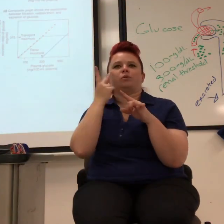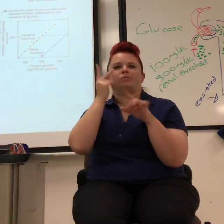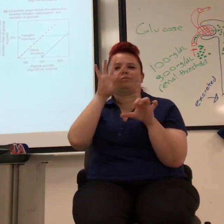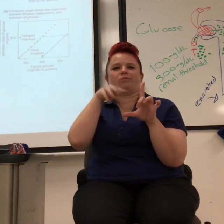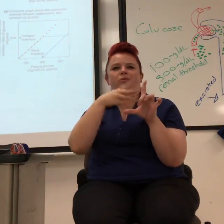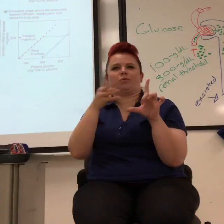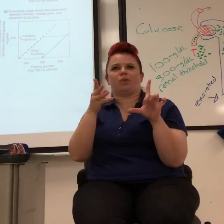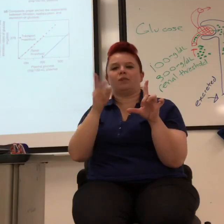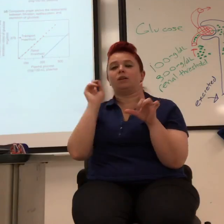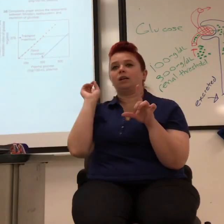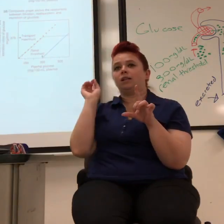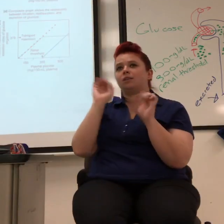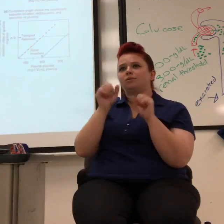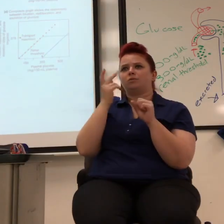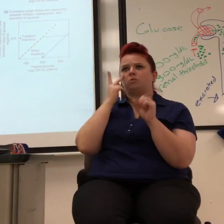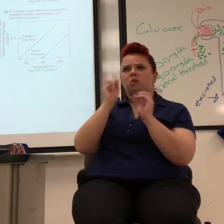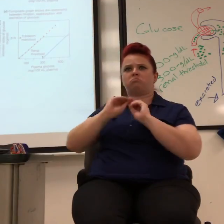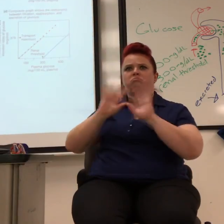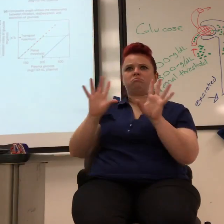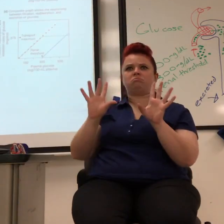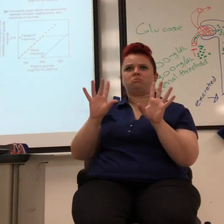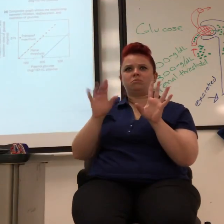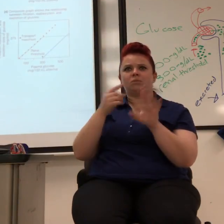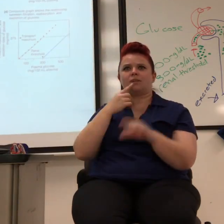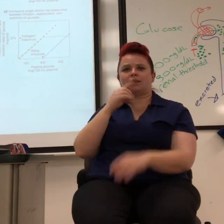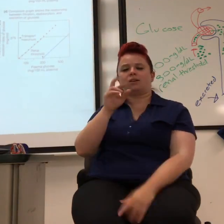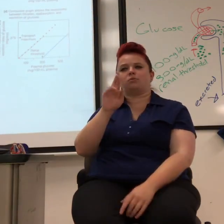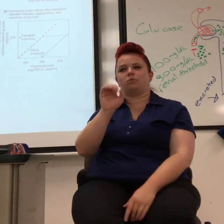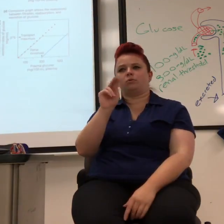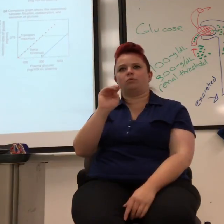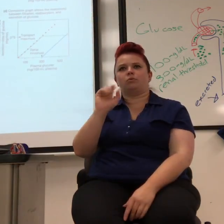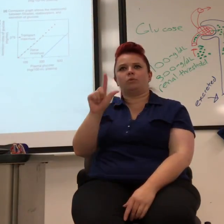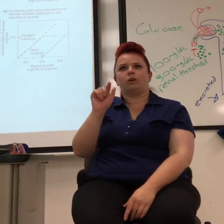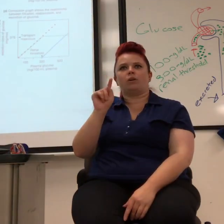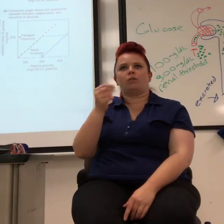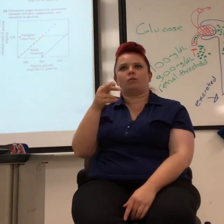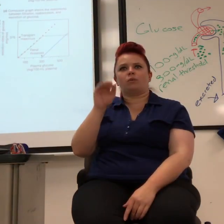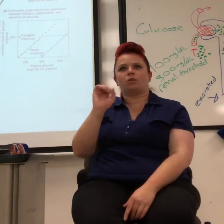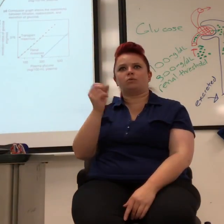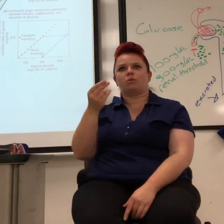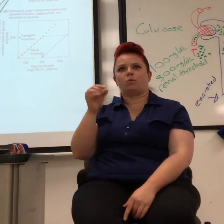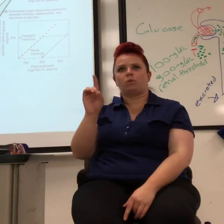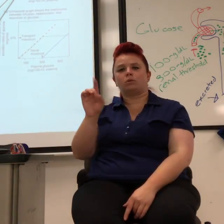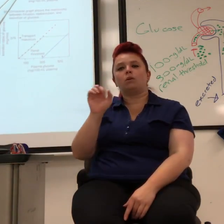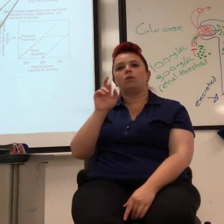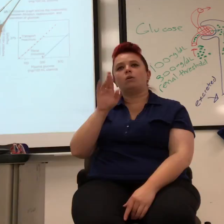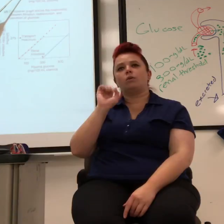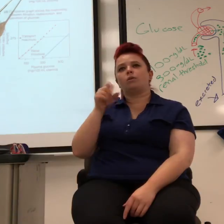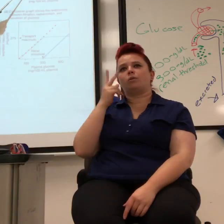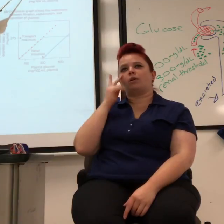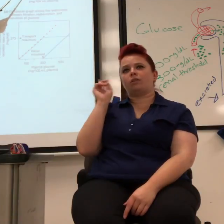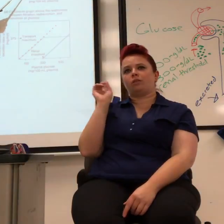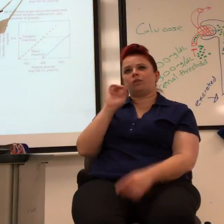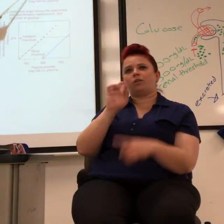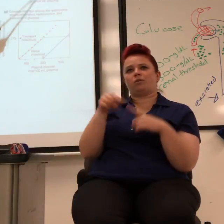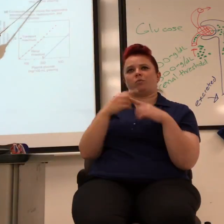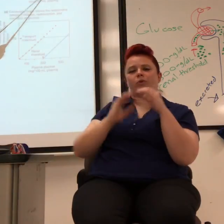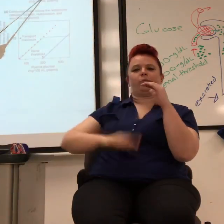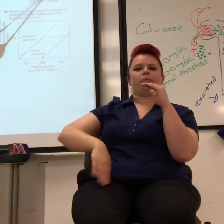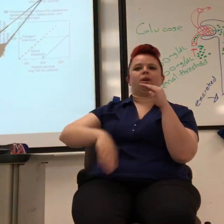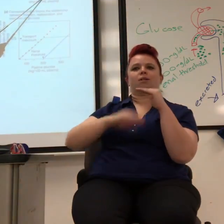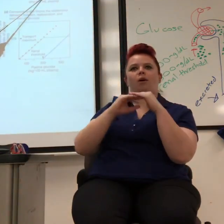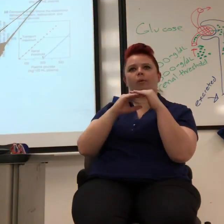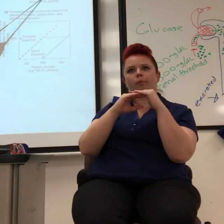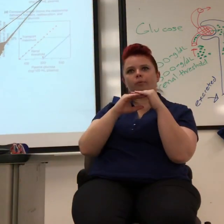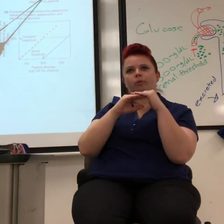Well, this one, you can see it right there. It says renal threshold. Or you could look here. You know what renal threshold is when you max out.